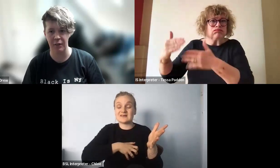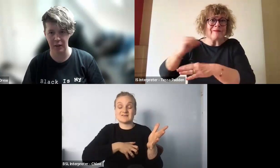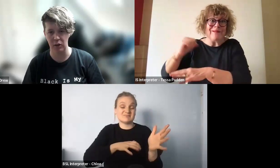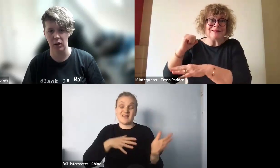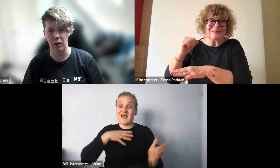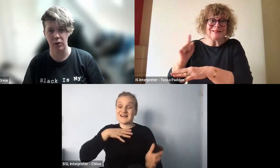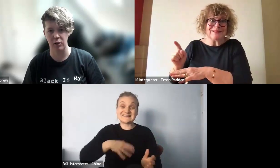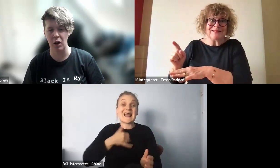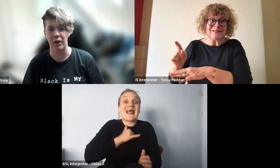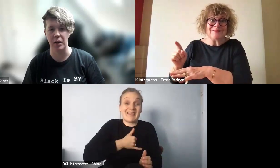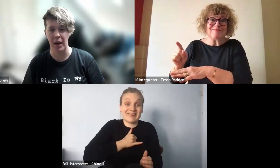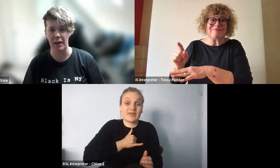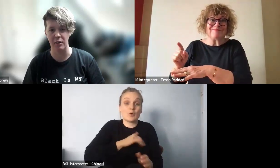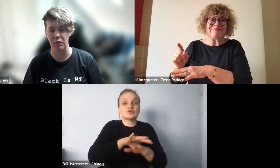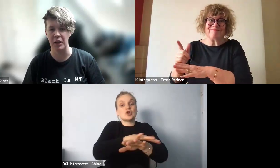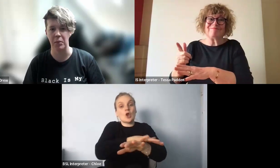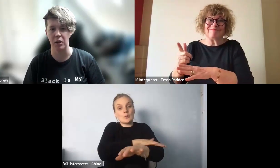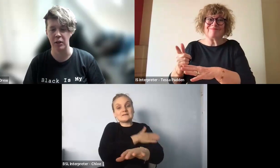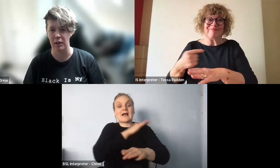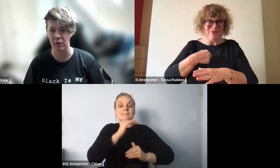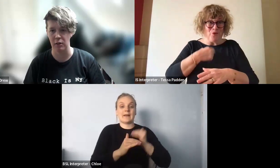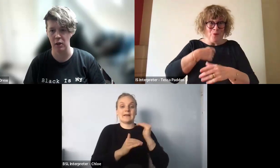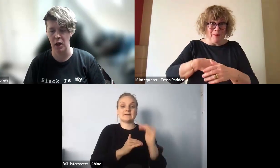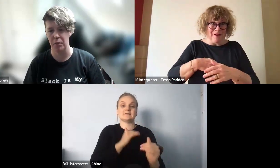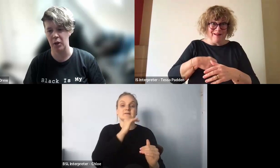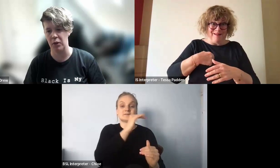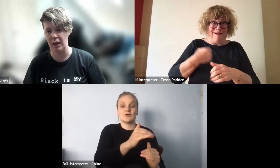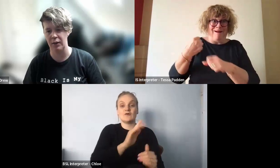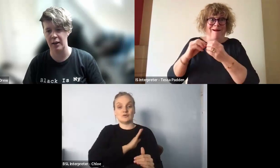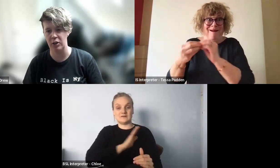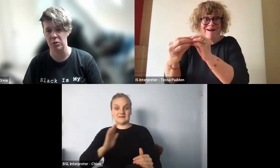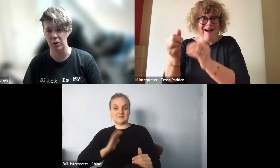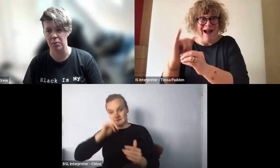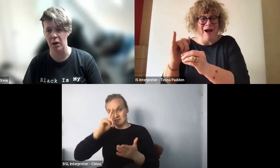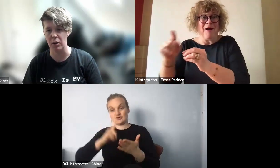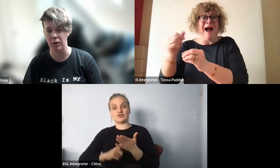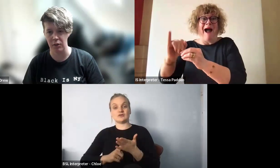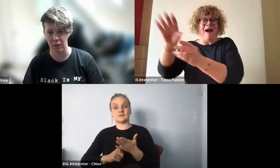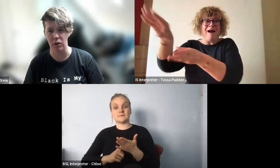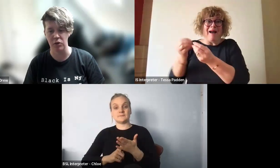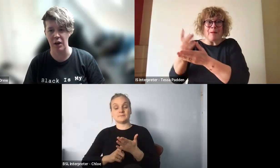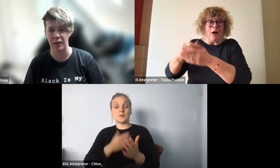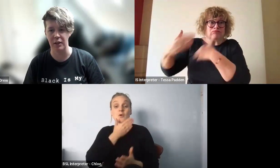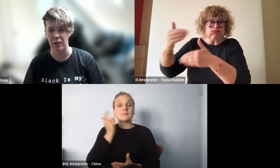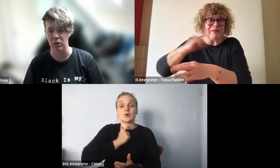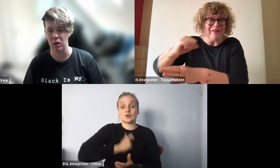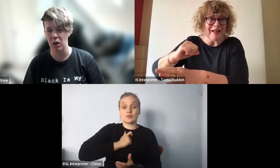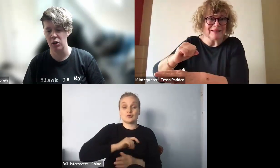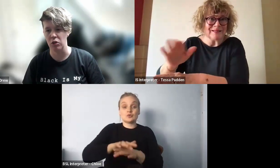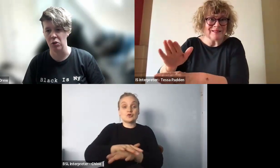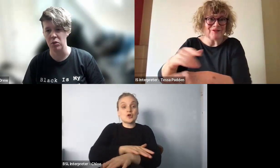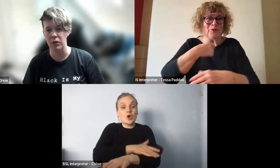cases ethical slowdown in the pace of making military decisions. Because without that human component that slows down that